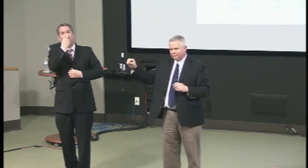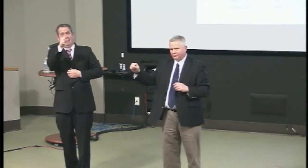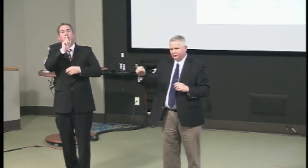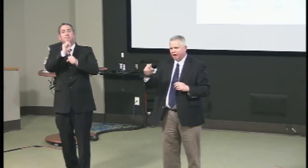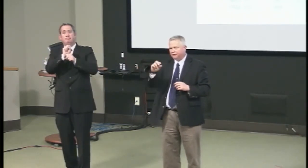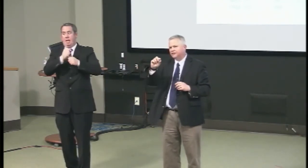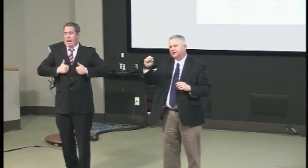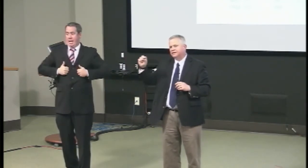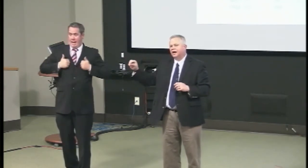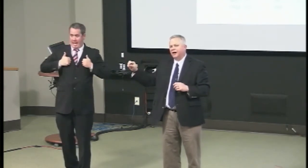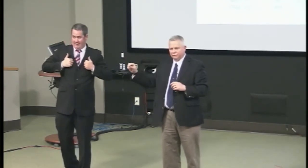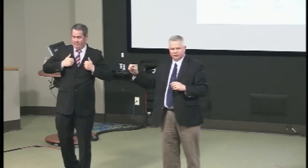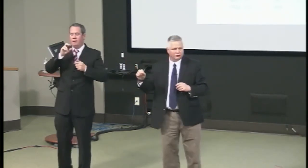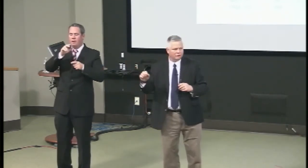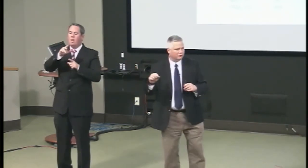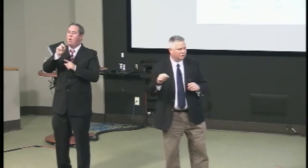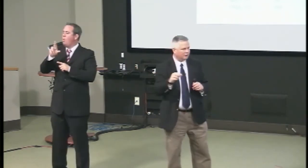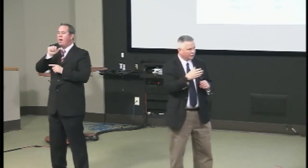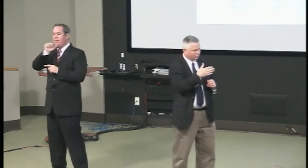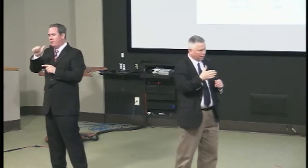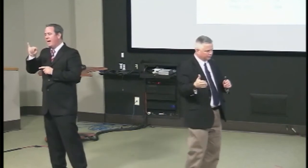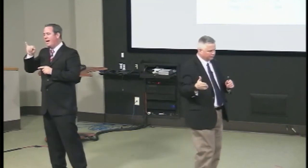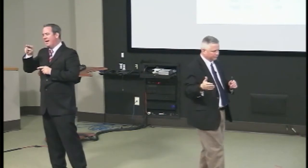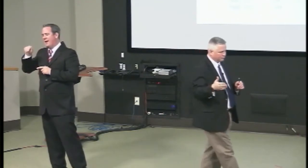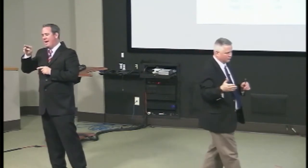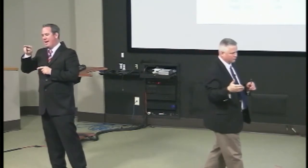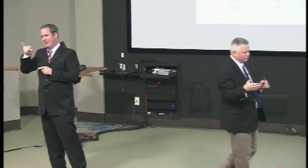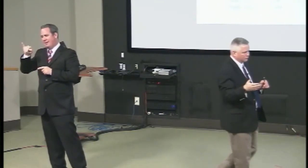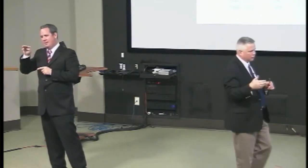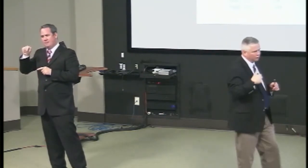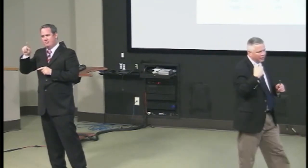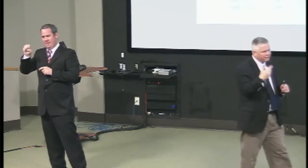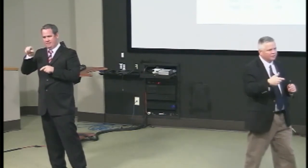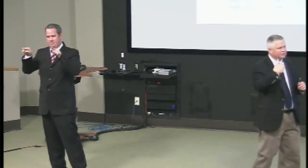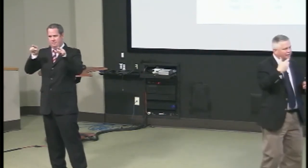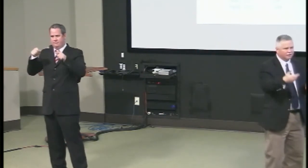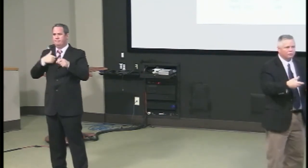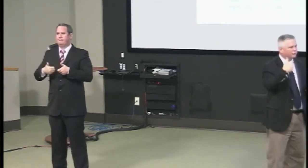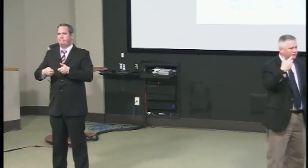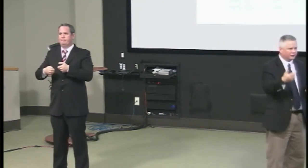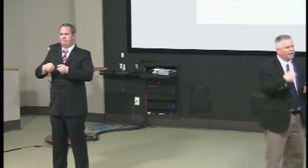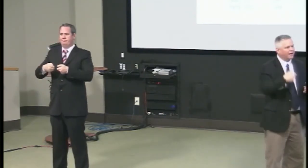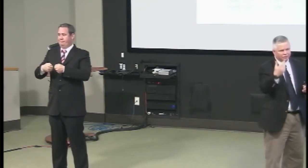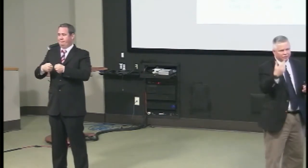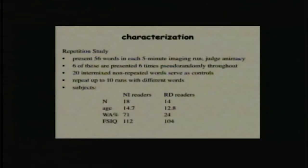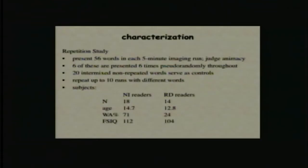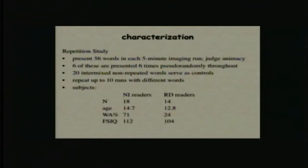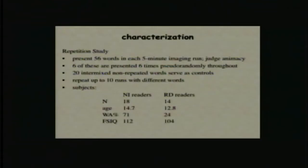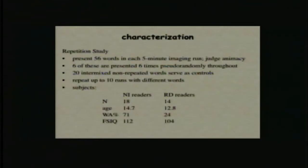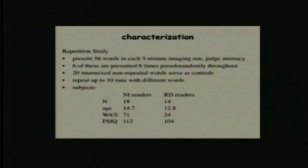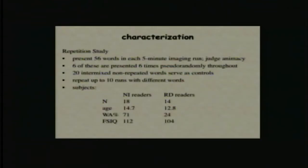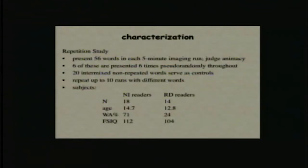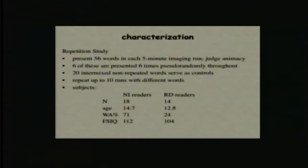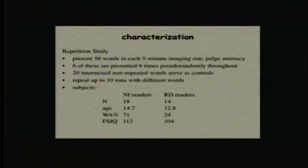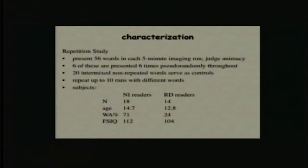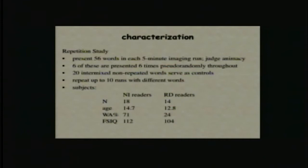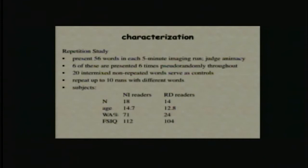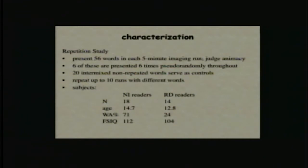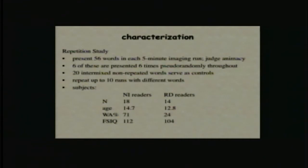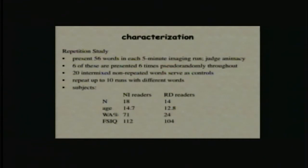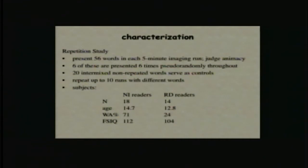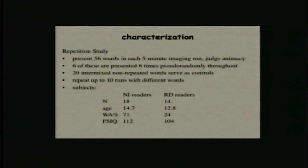repeat up to 6 times in a run. So you're basically seeing the word 6 times, and once, twice,